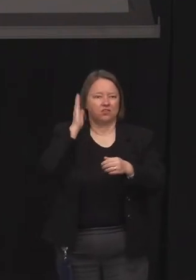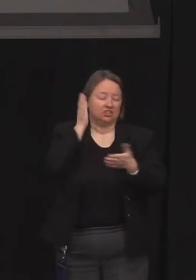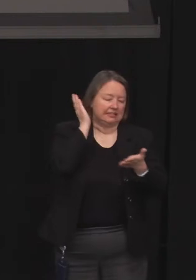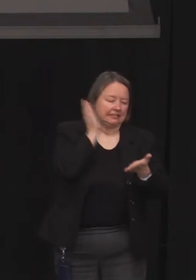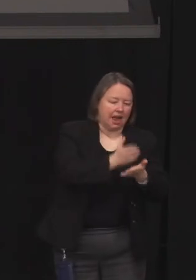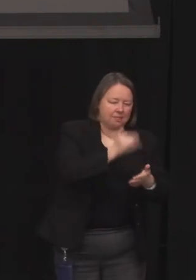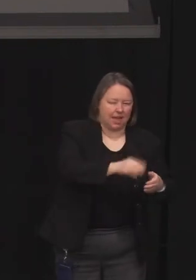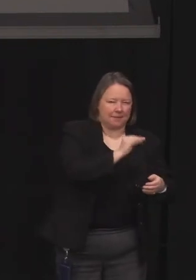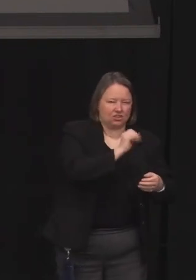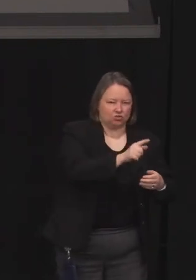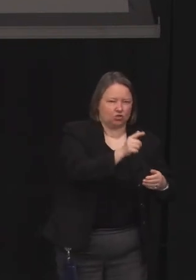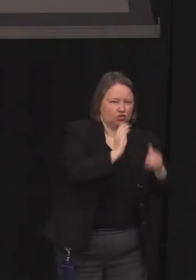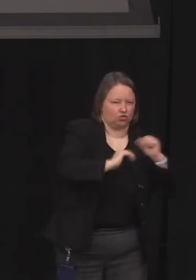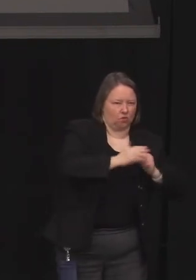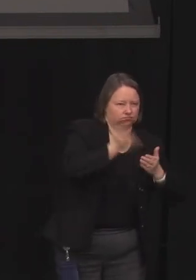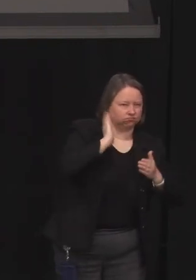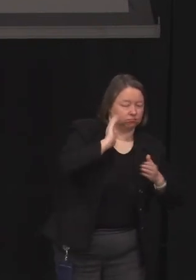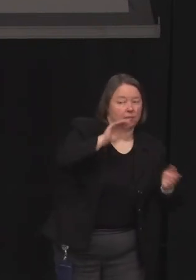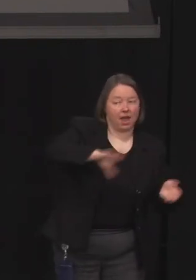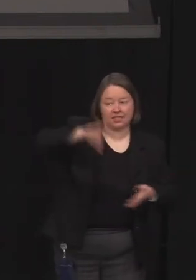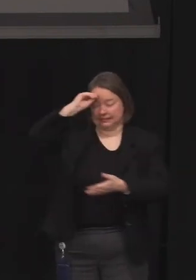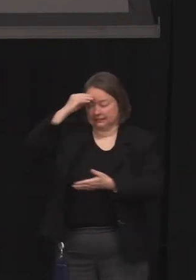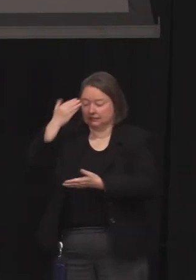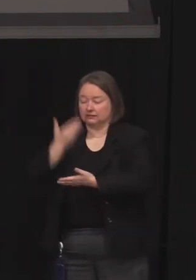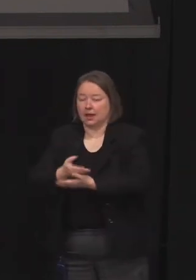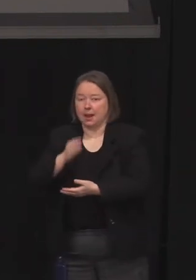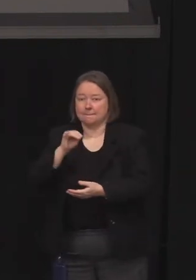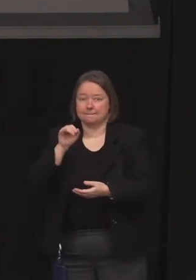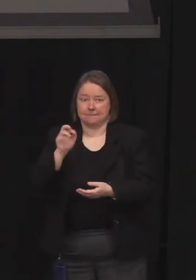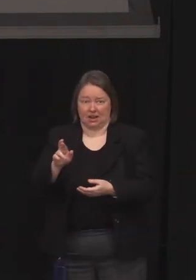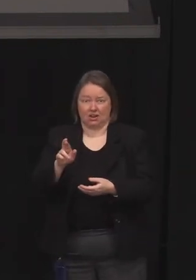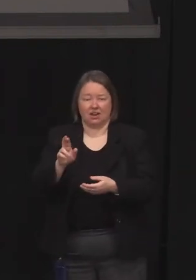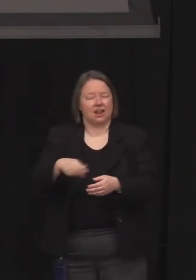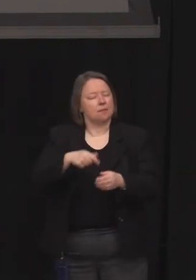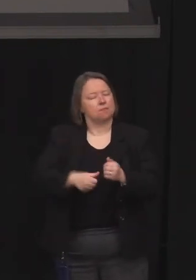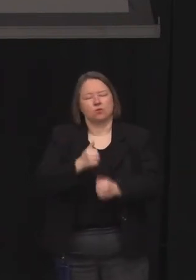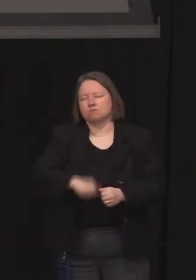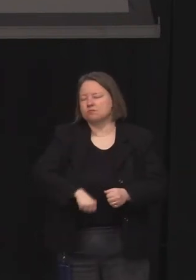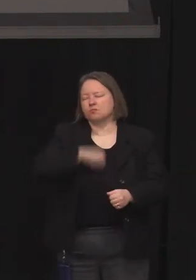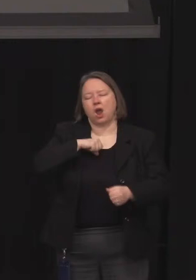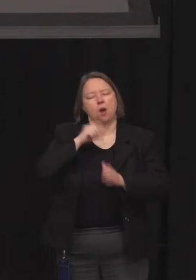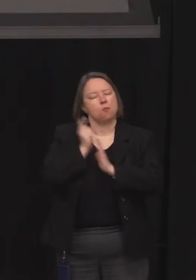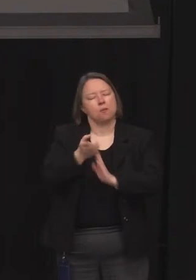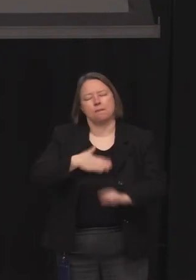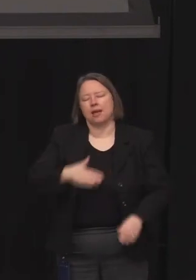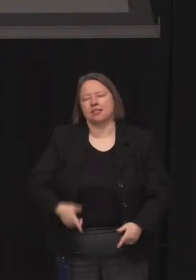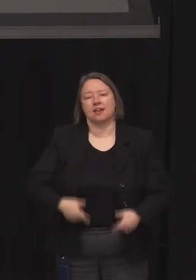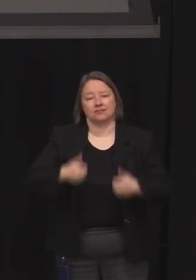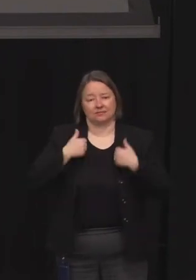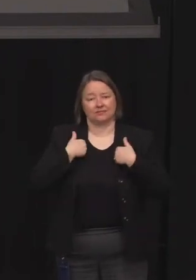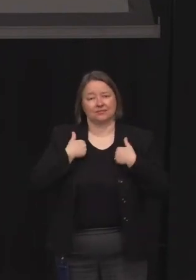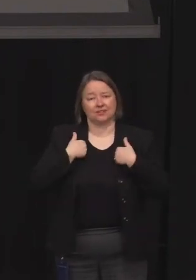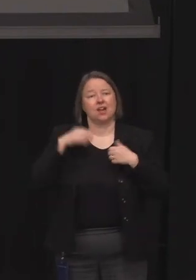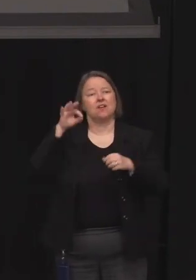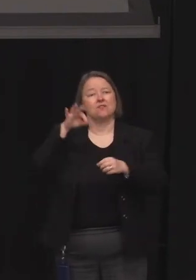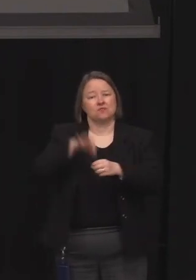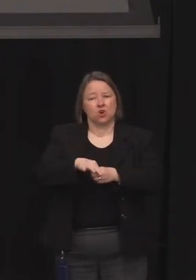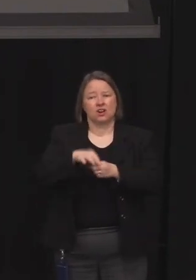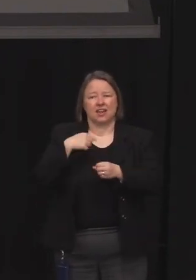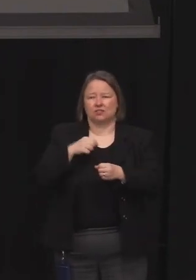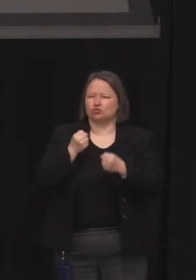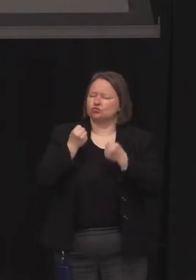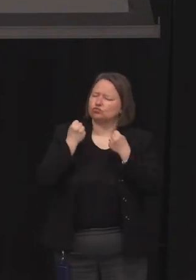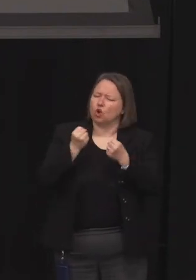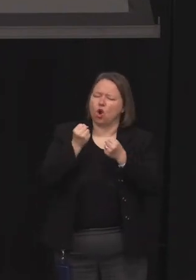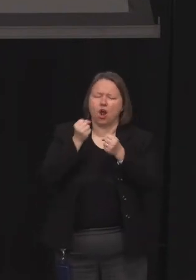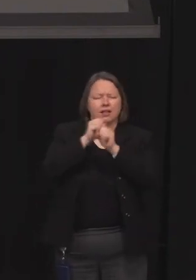minstrel show, his son, the mayor, in one of the proudest moments of my life, voted to send a strong,